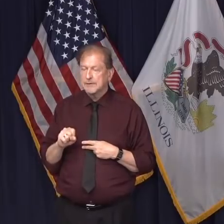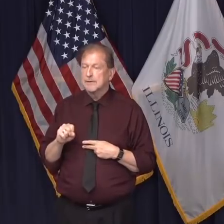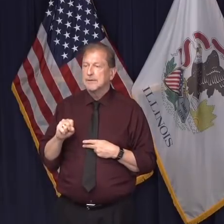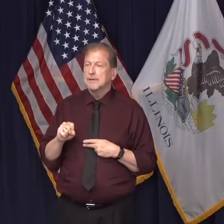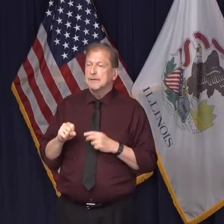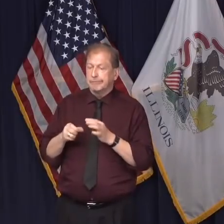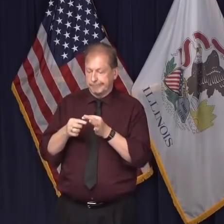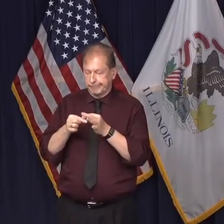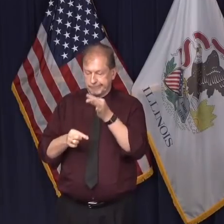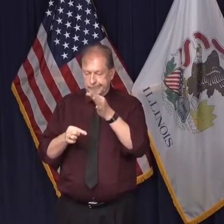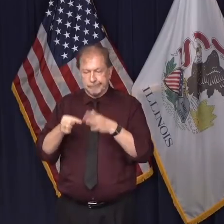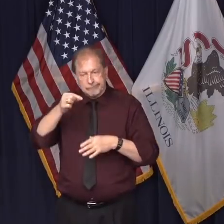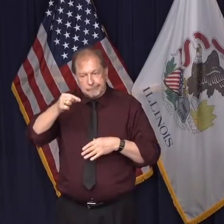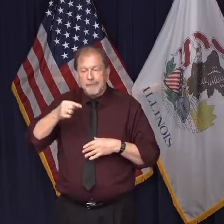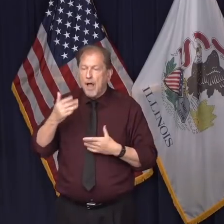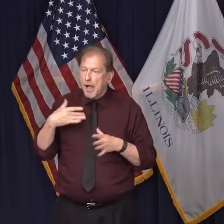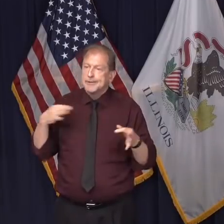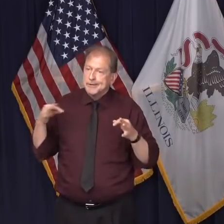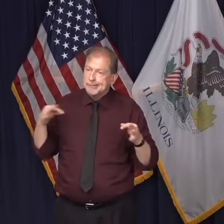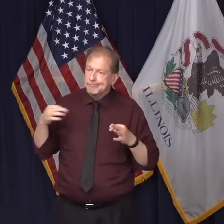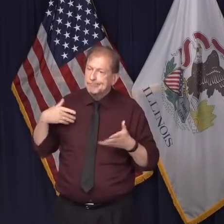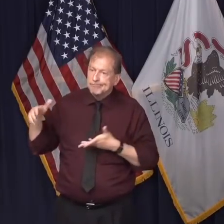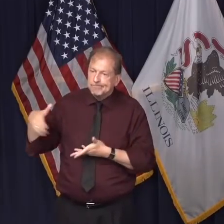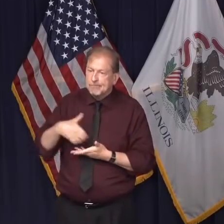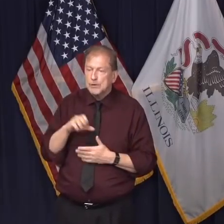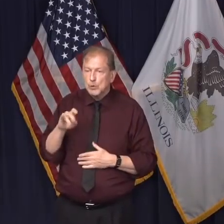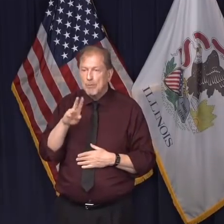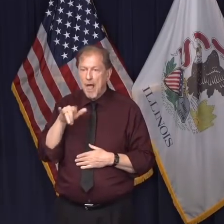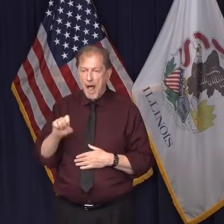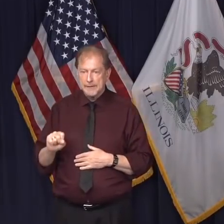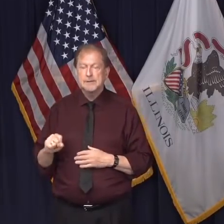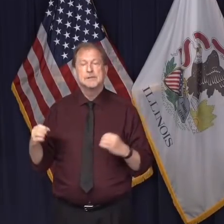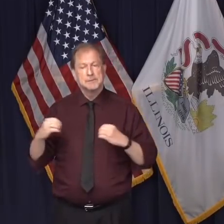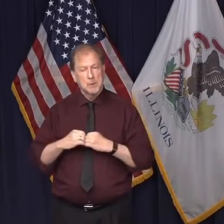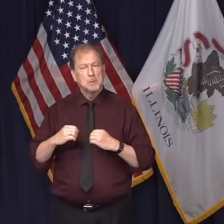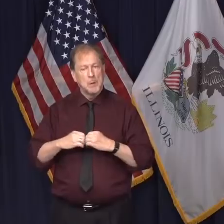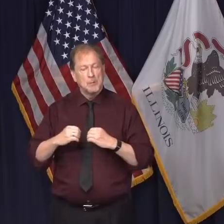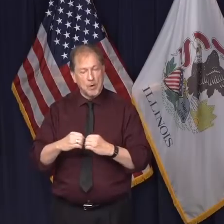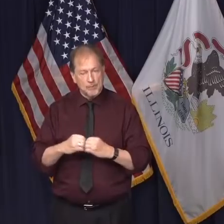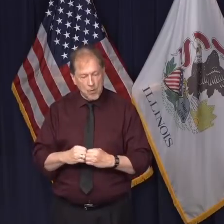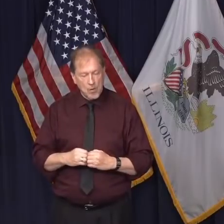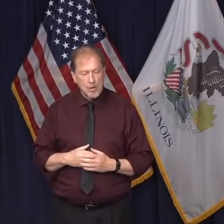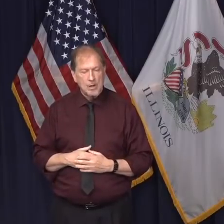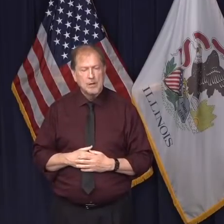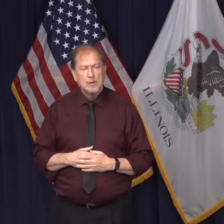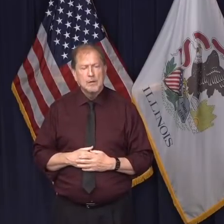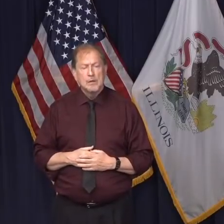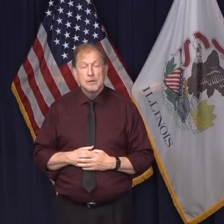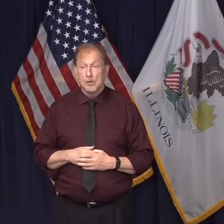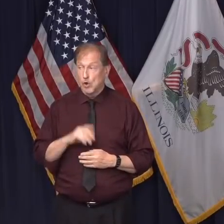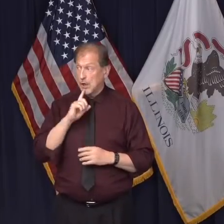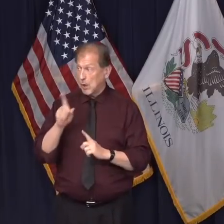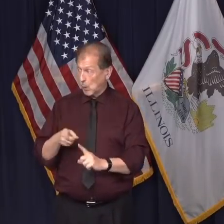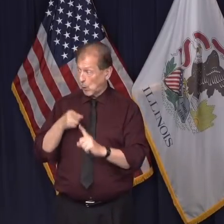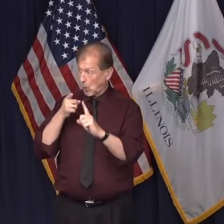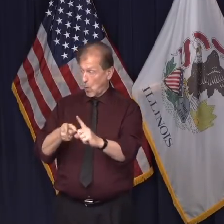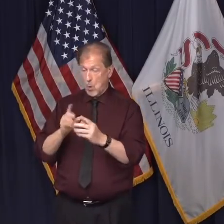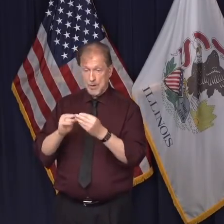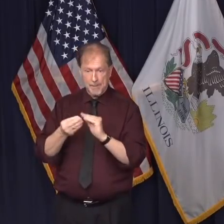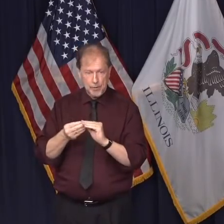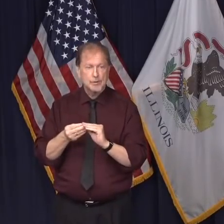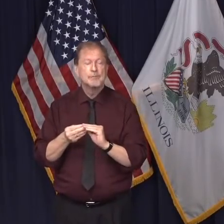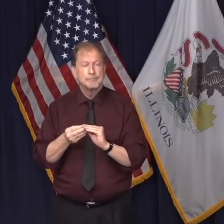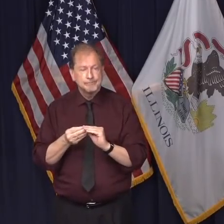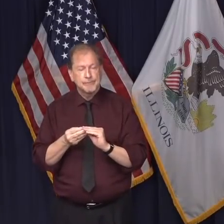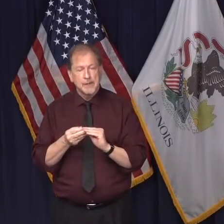up? These are all the same things that we've been doing, but more. In terms of what our goals are, we need to